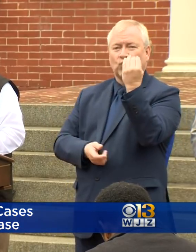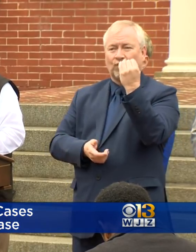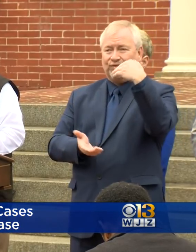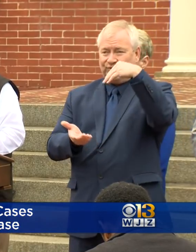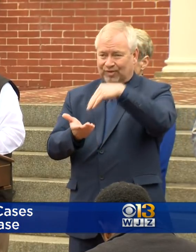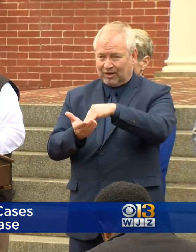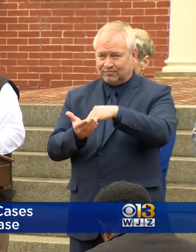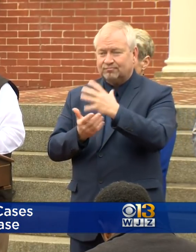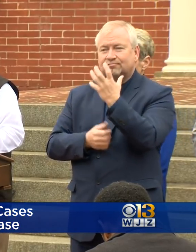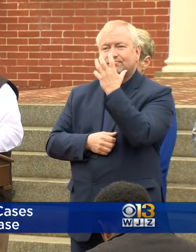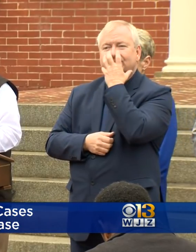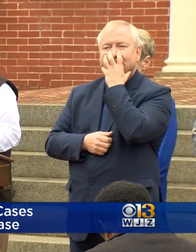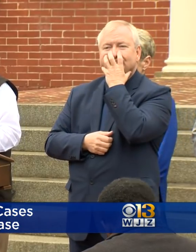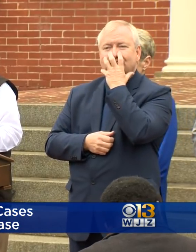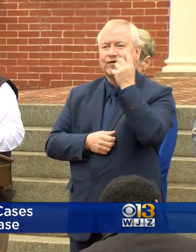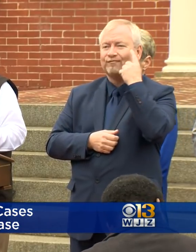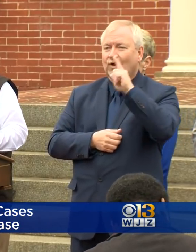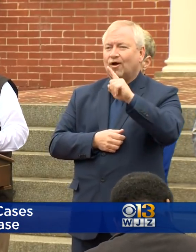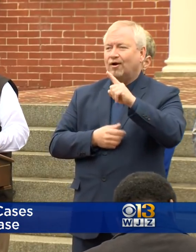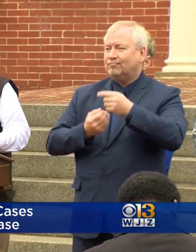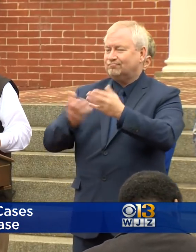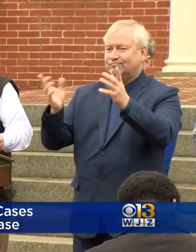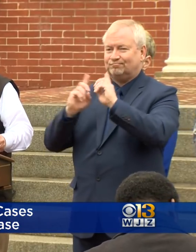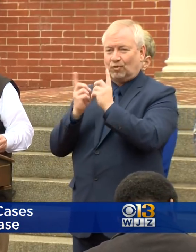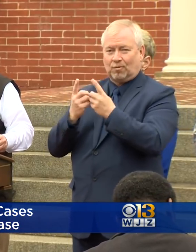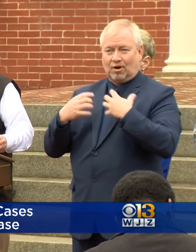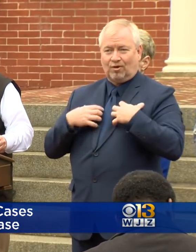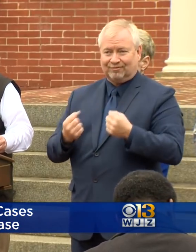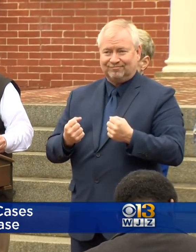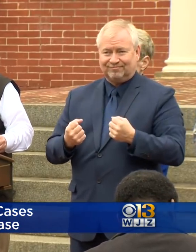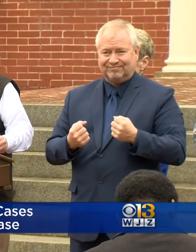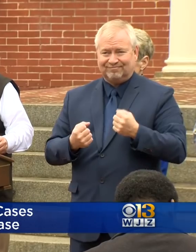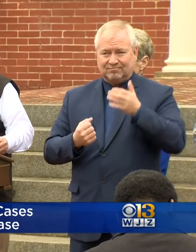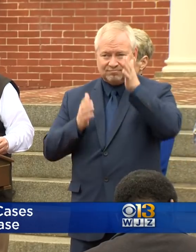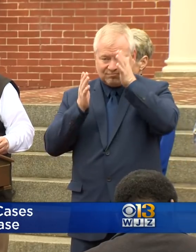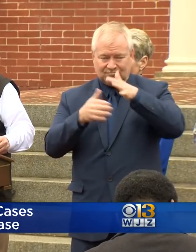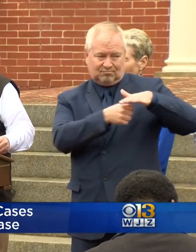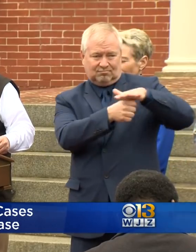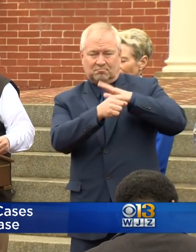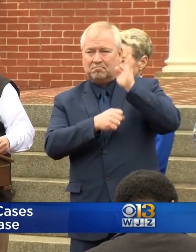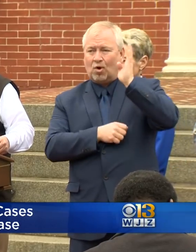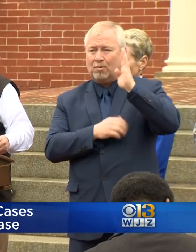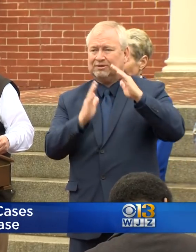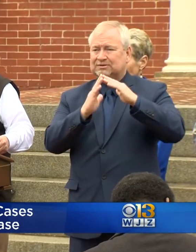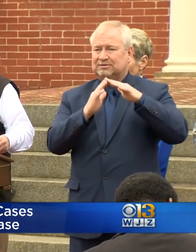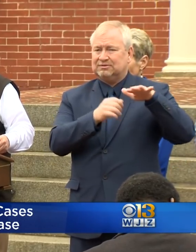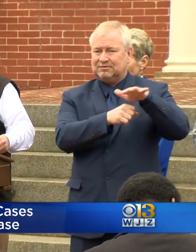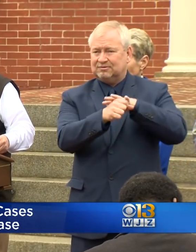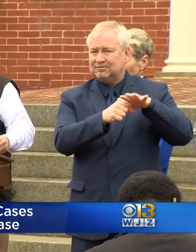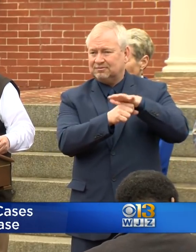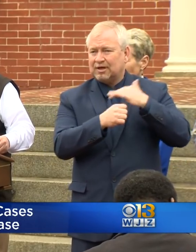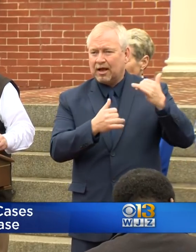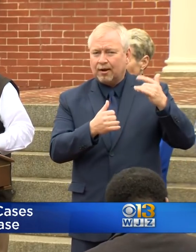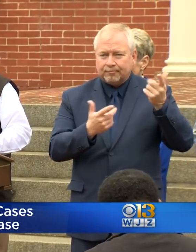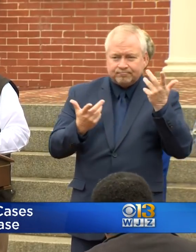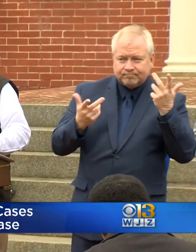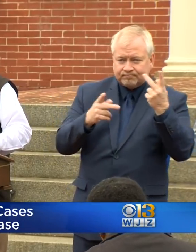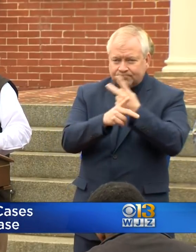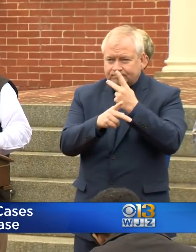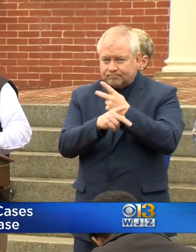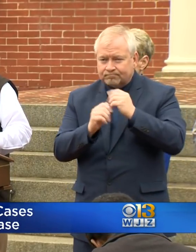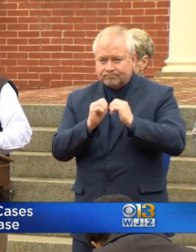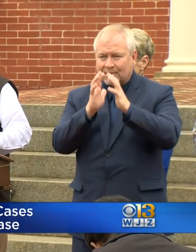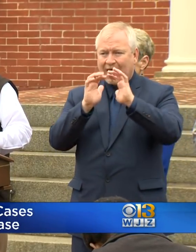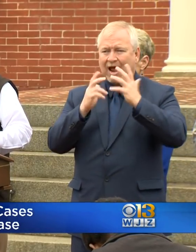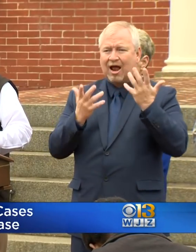Health. And a group of Baltimore City residents has come together to form a quarantine